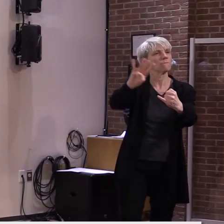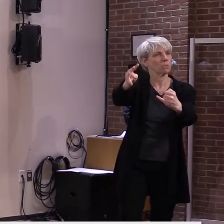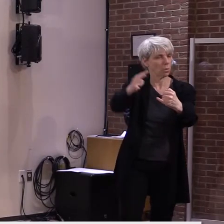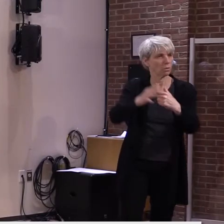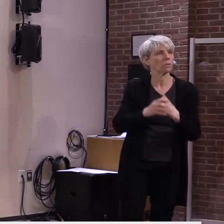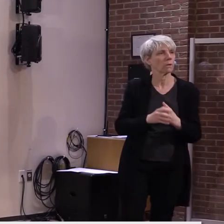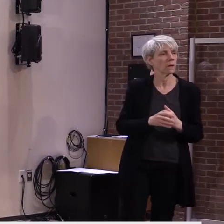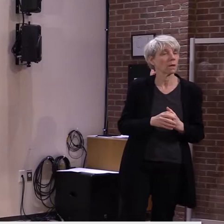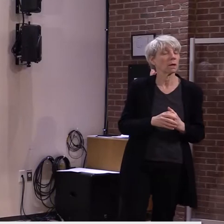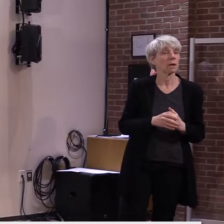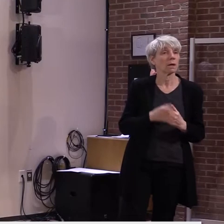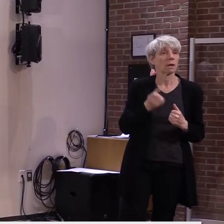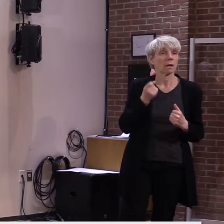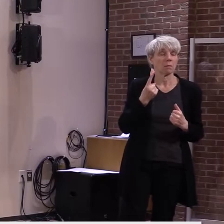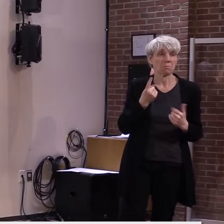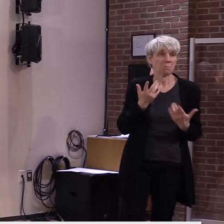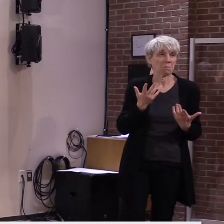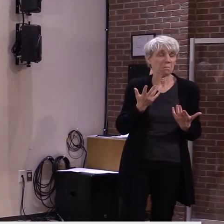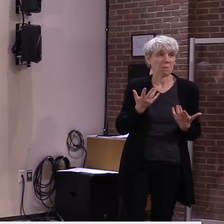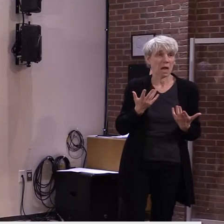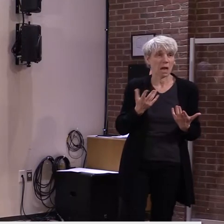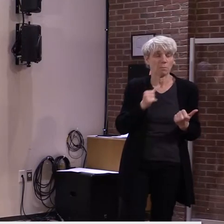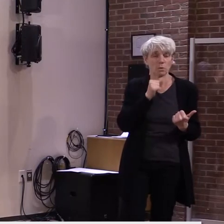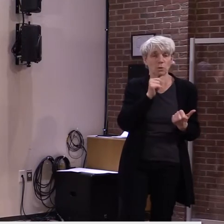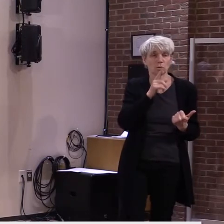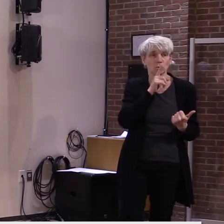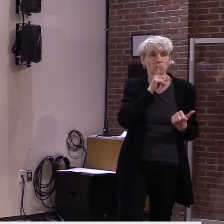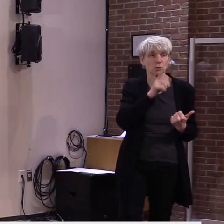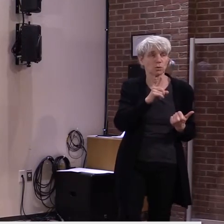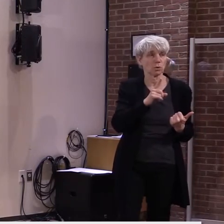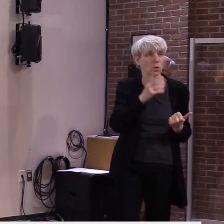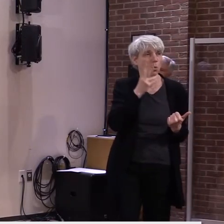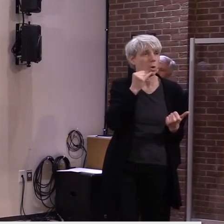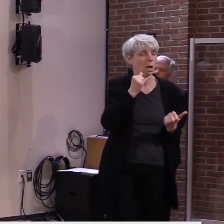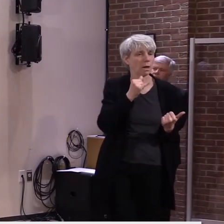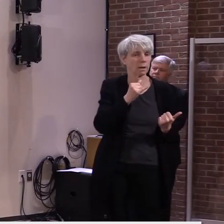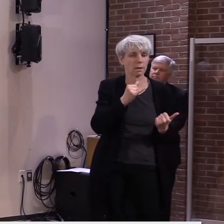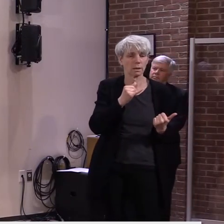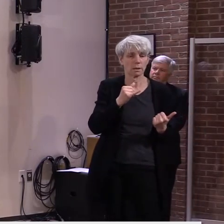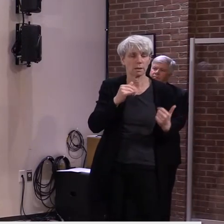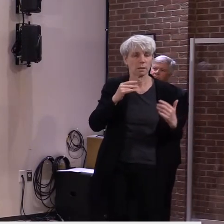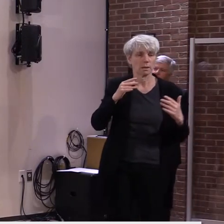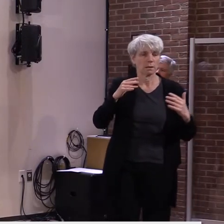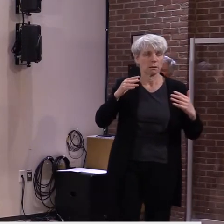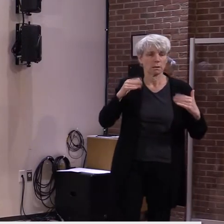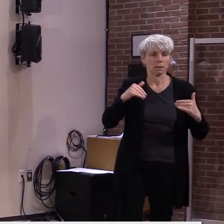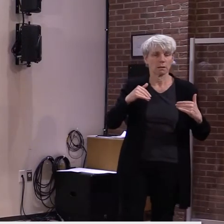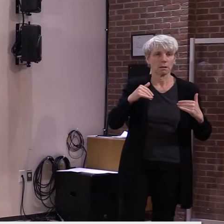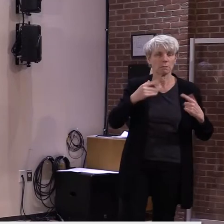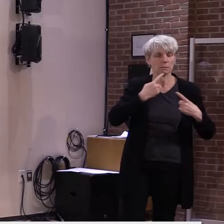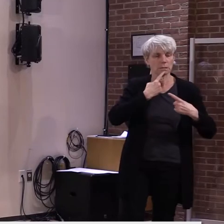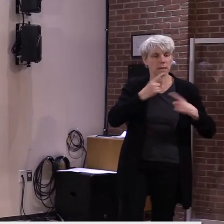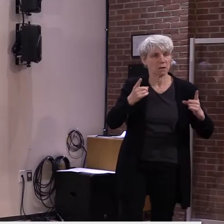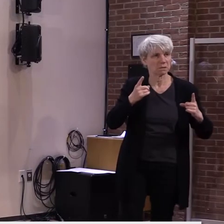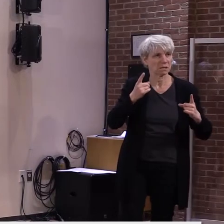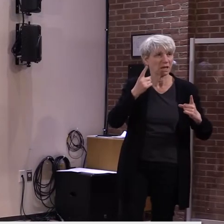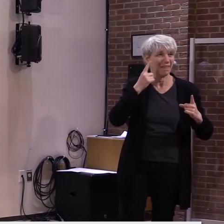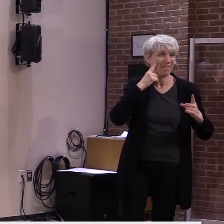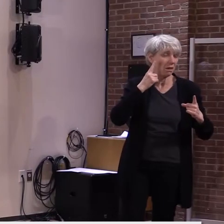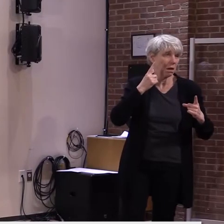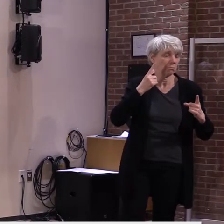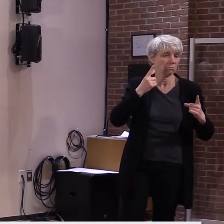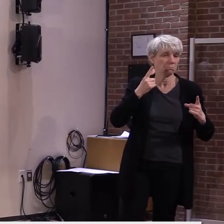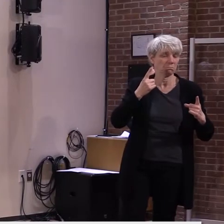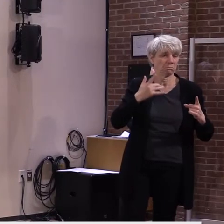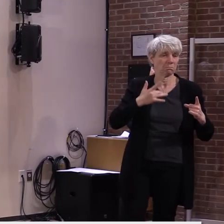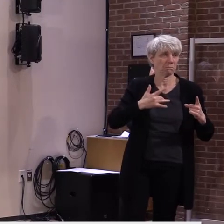From my standpoint, it might have been just a bit of an oversight on my part, not seeing that. I just assumed that we